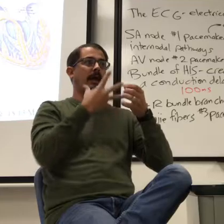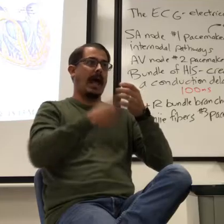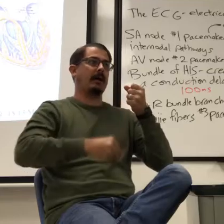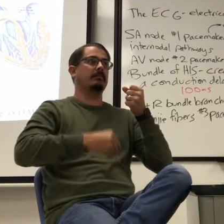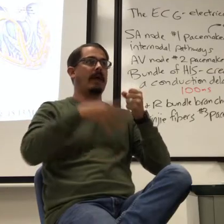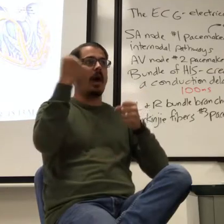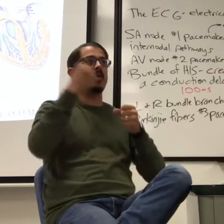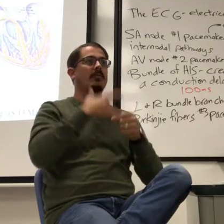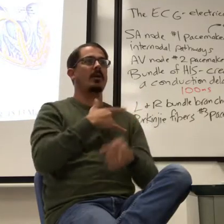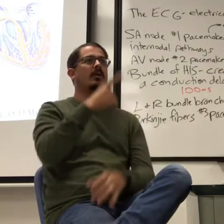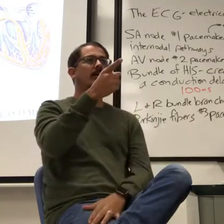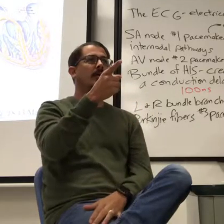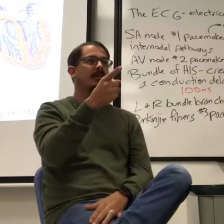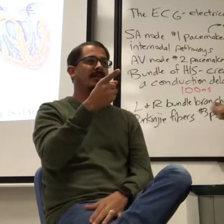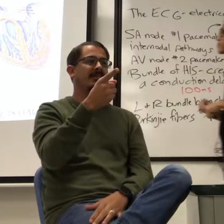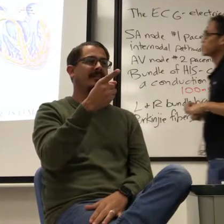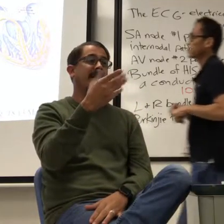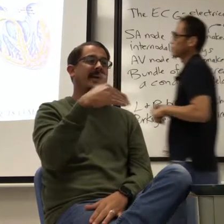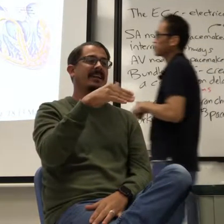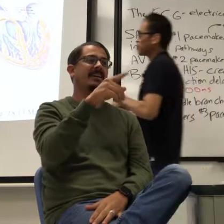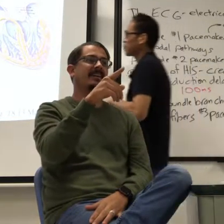of the heart. Yeah.